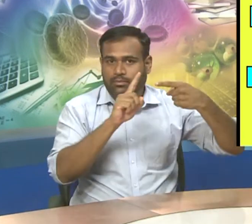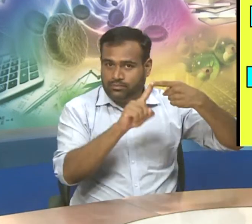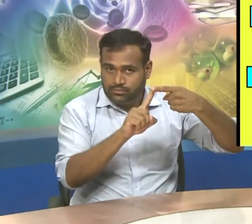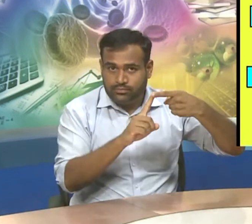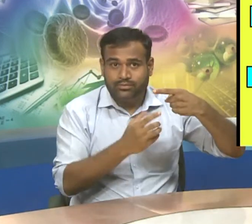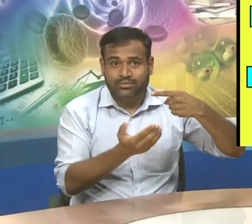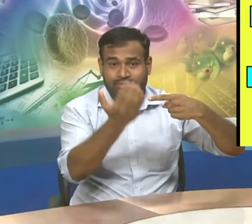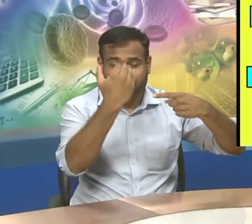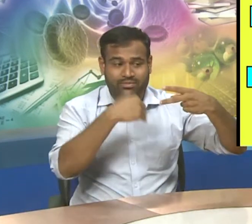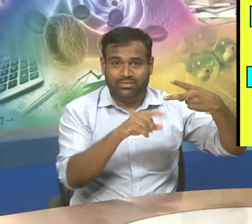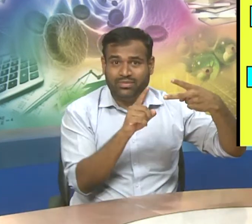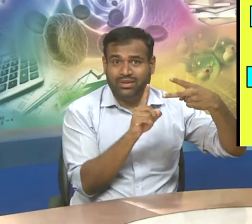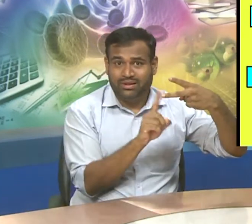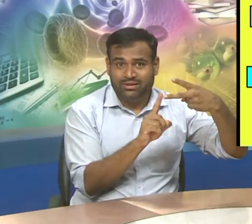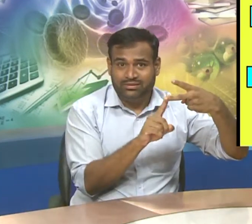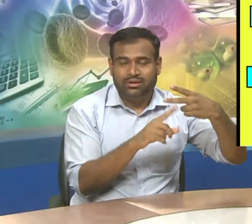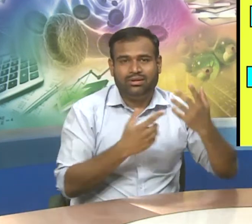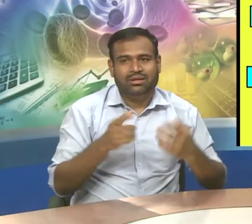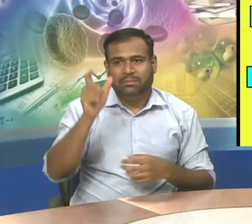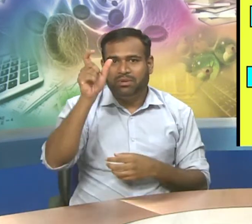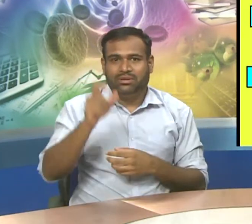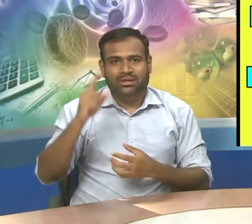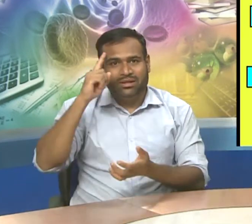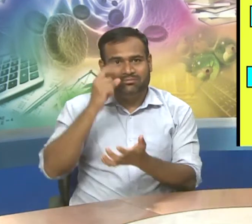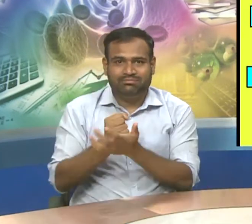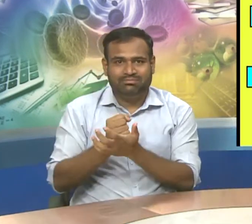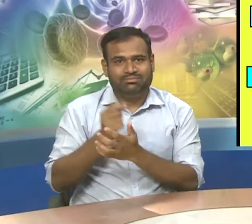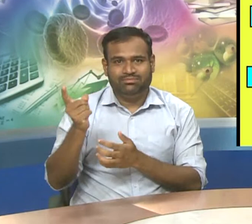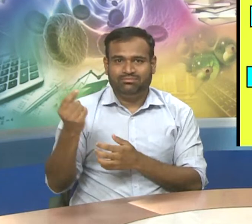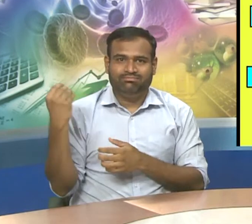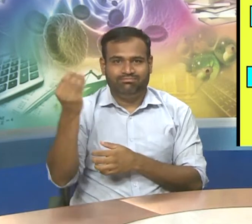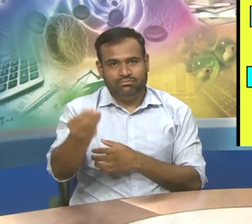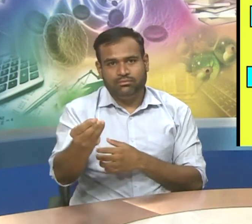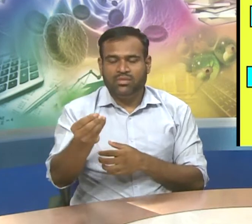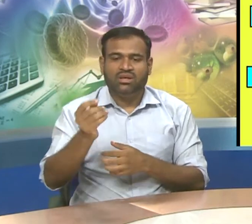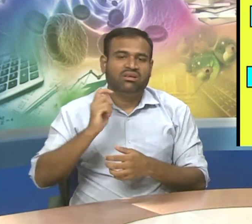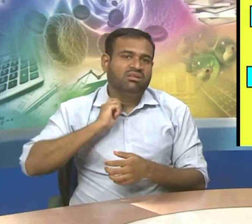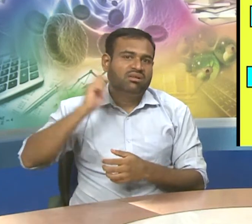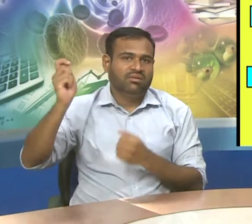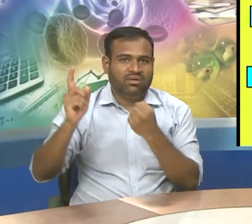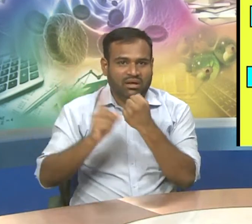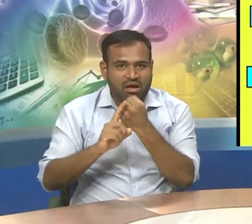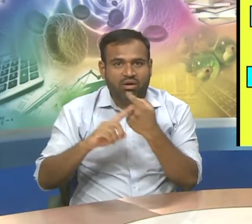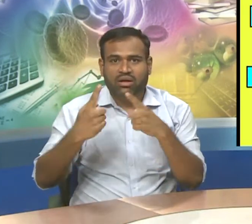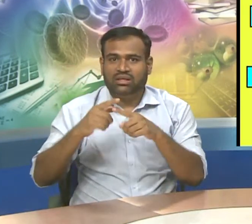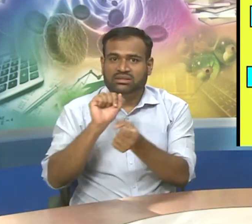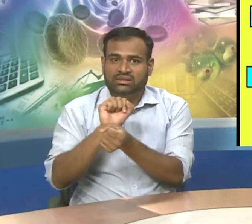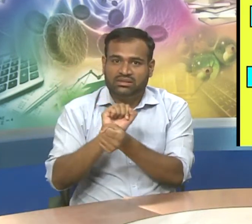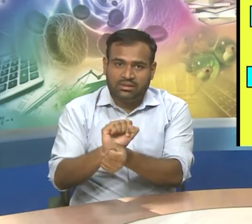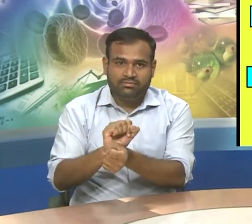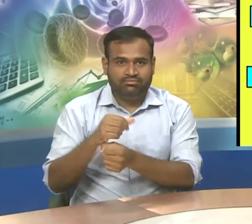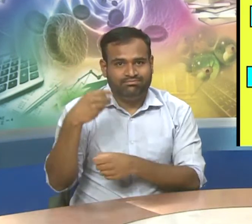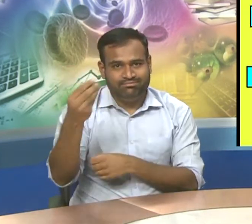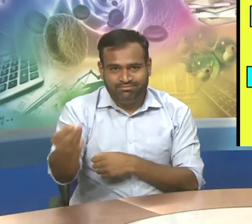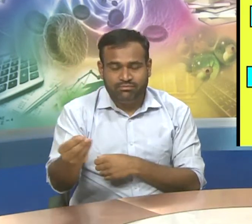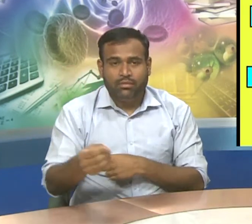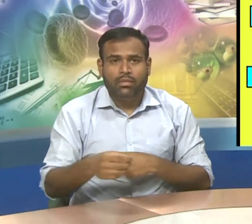And the other word is respite. Respite means awarding a lesser sentence in place